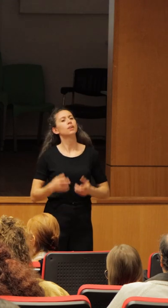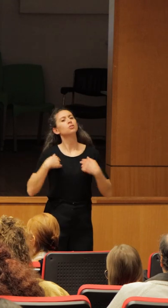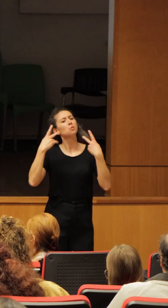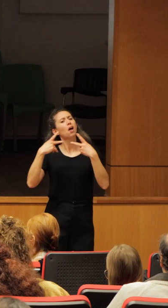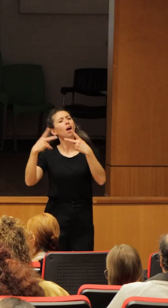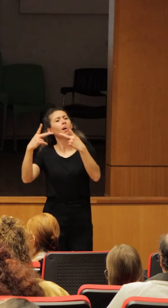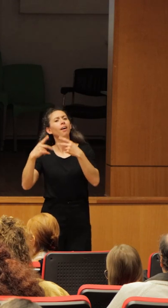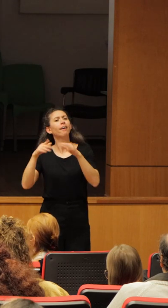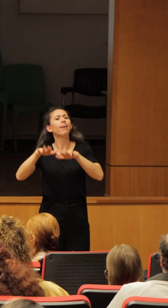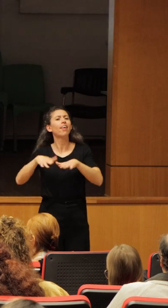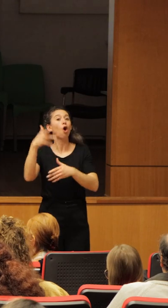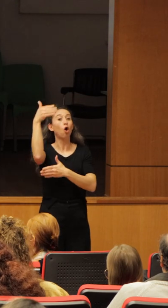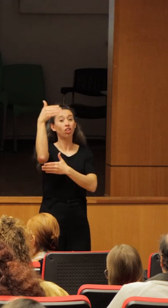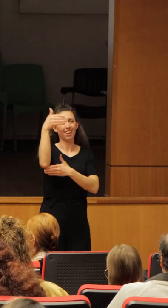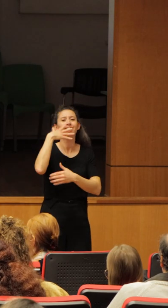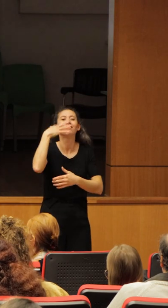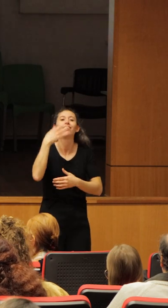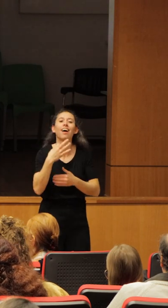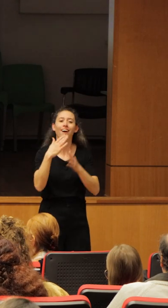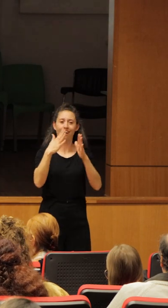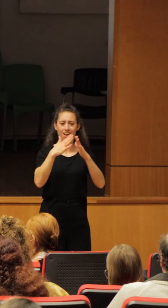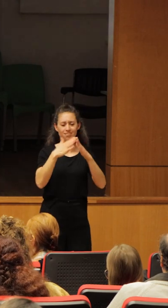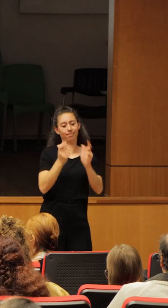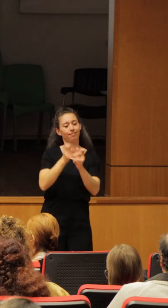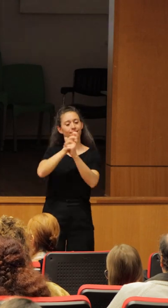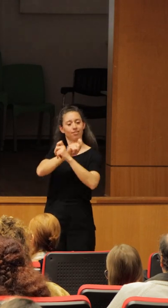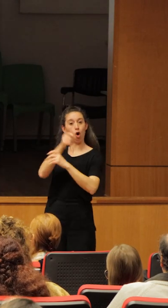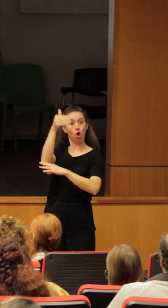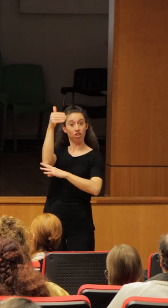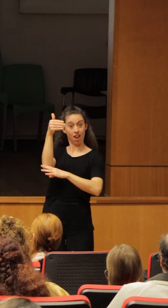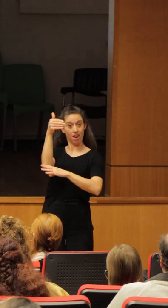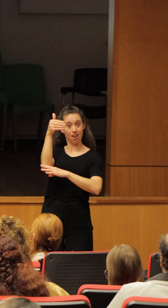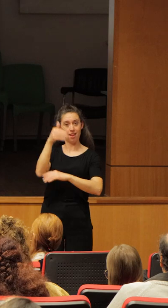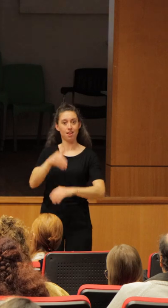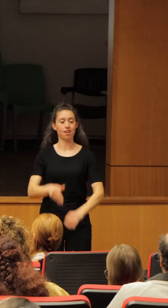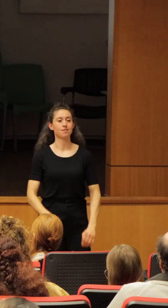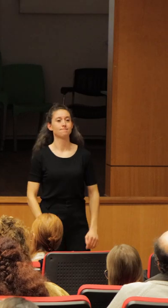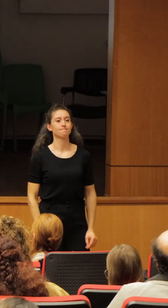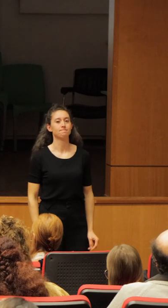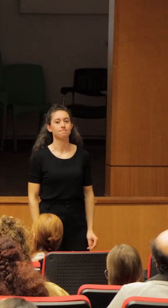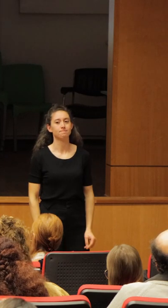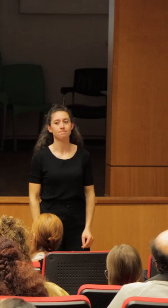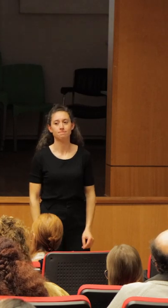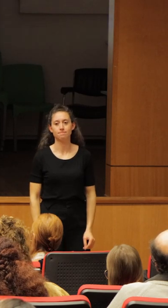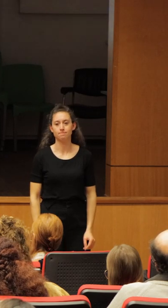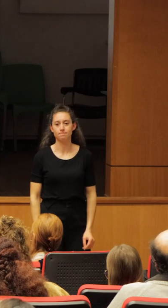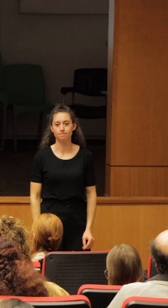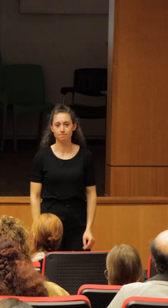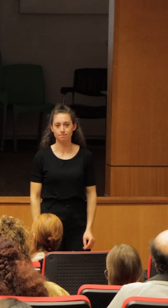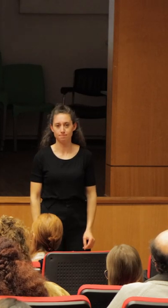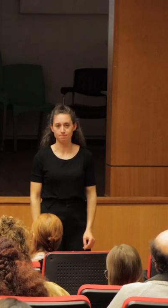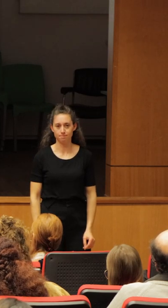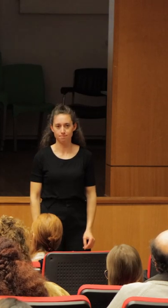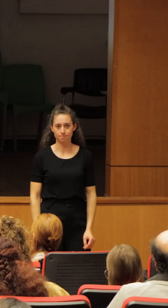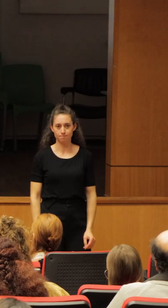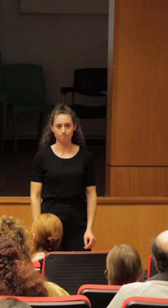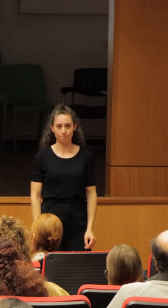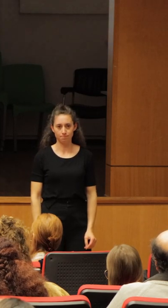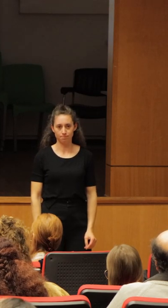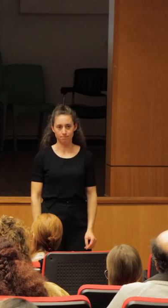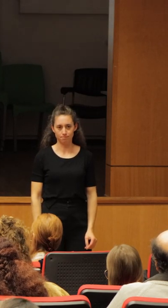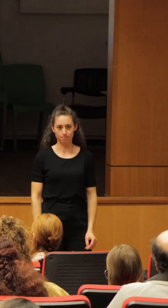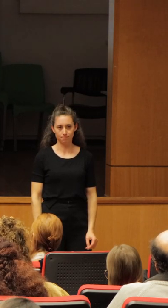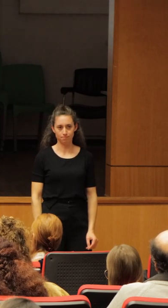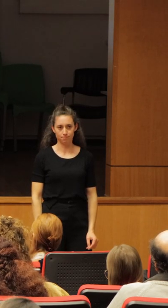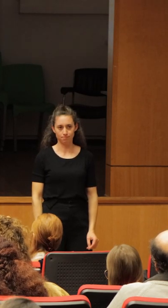estaba quedando en un hotel que en realidad era una casa transformada en un hotel. And I think I had a very long flight. Not as long